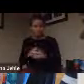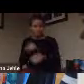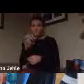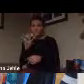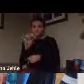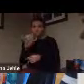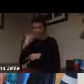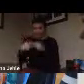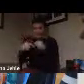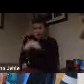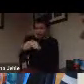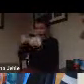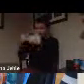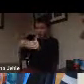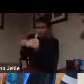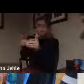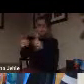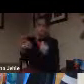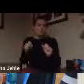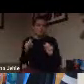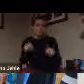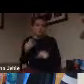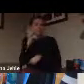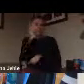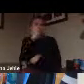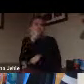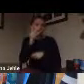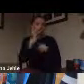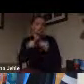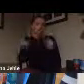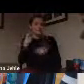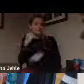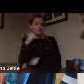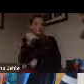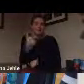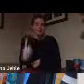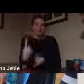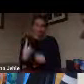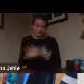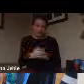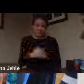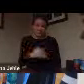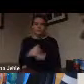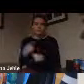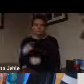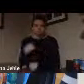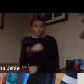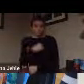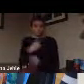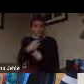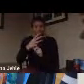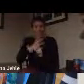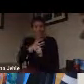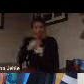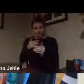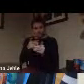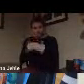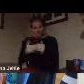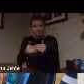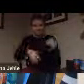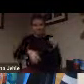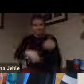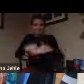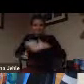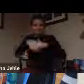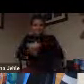And so that year would probably look different for just about anybody. We were 6 months in, we had a baby, and